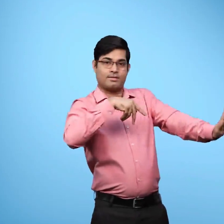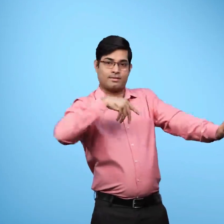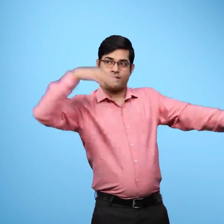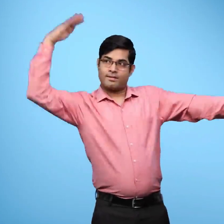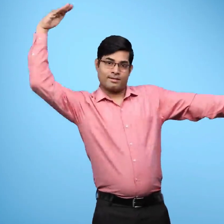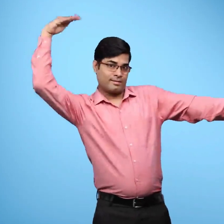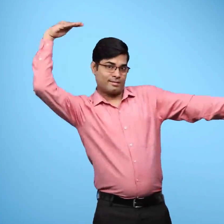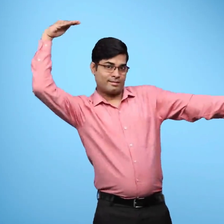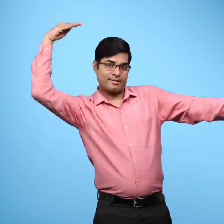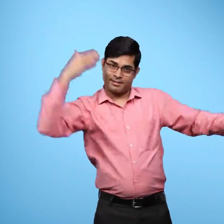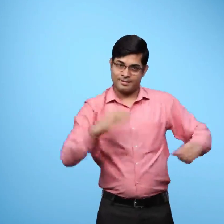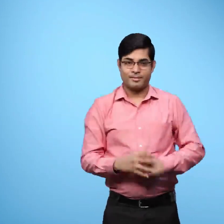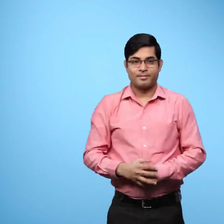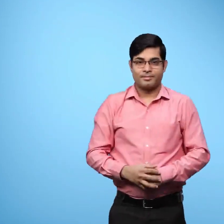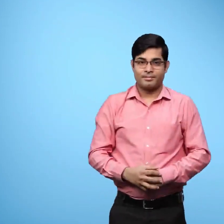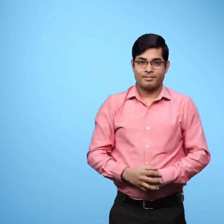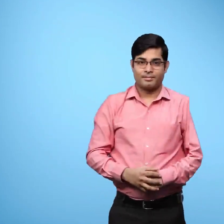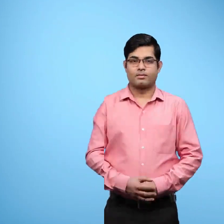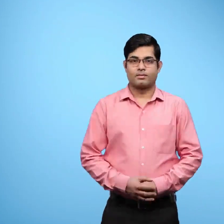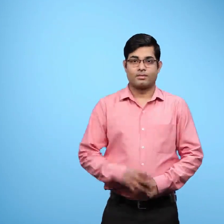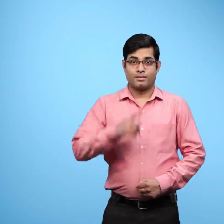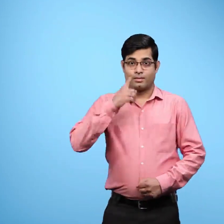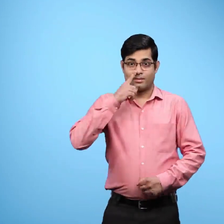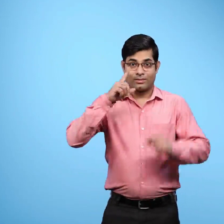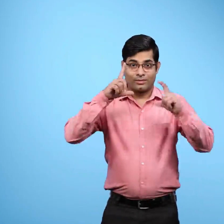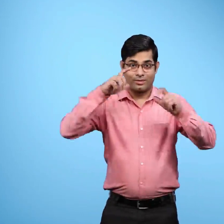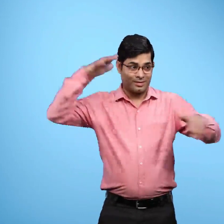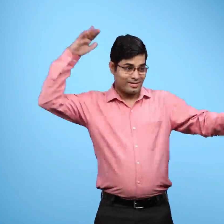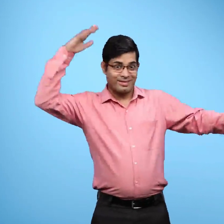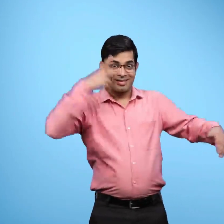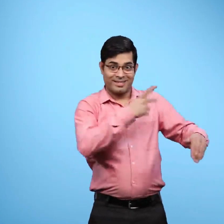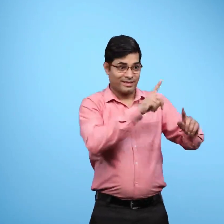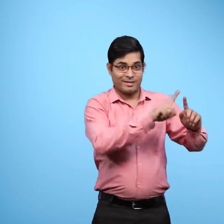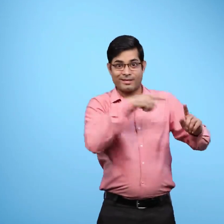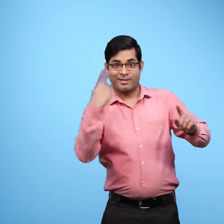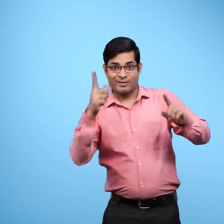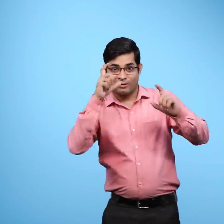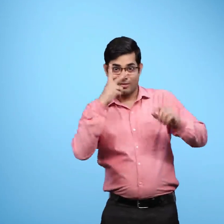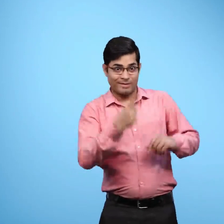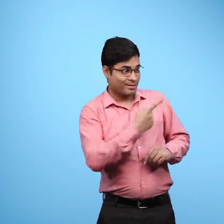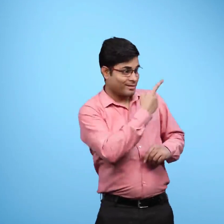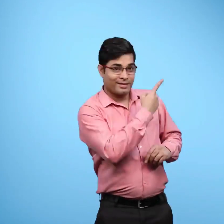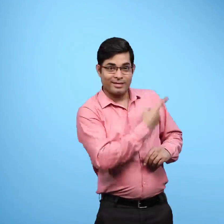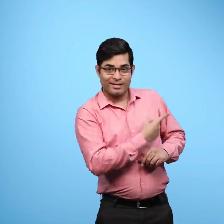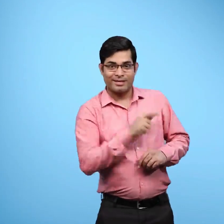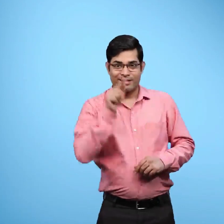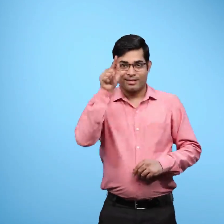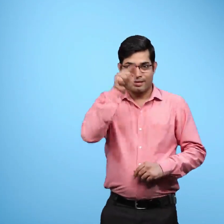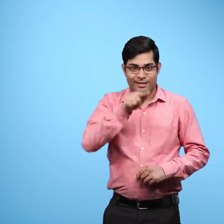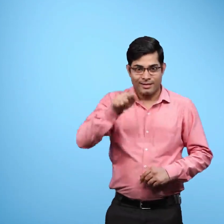and toes pointing upward. Next 4 pictures are drawn using lines and